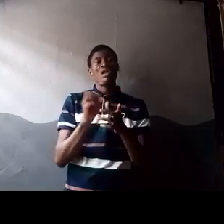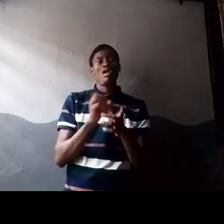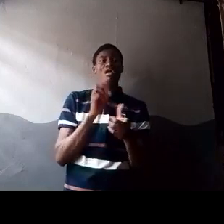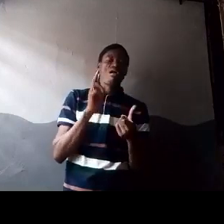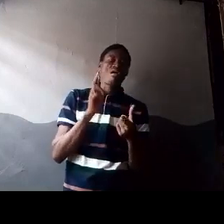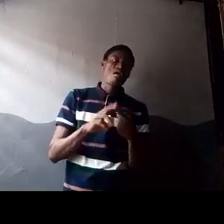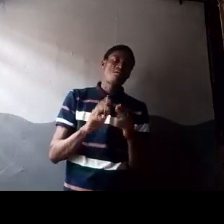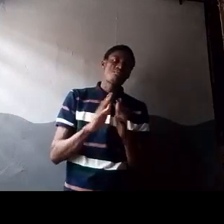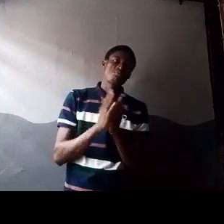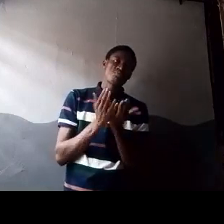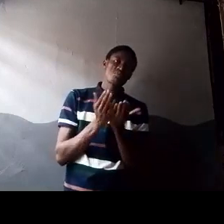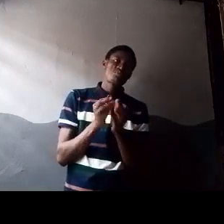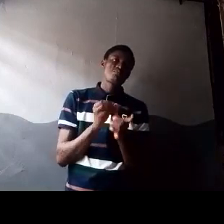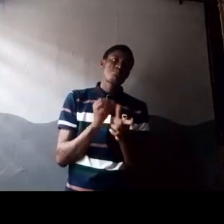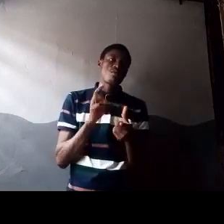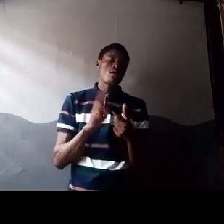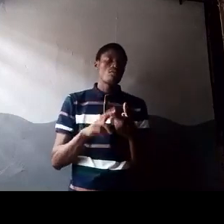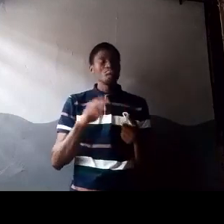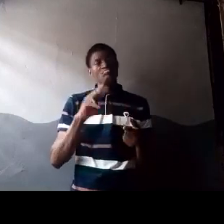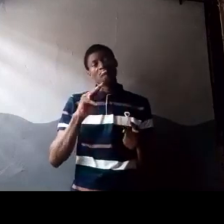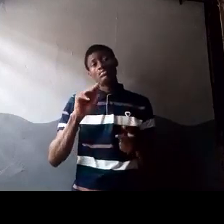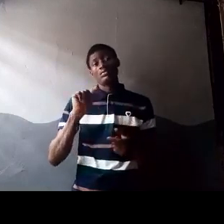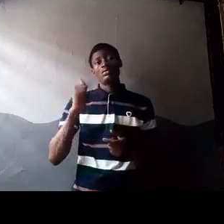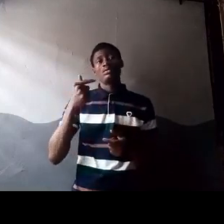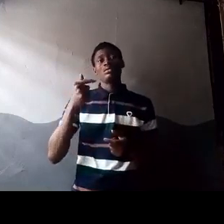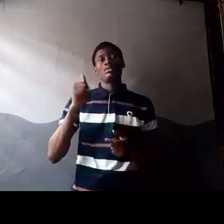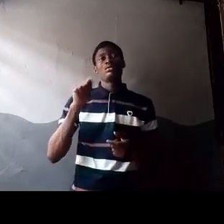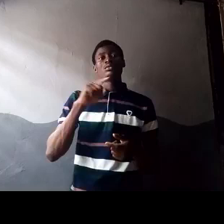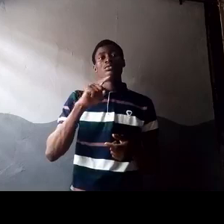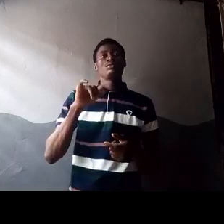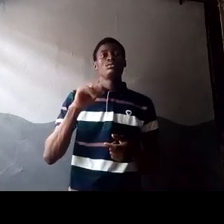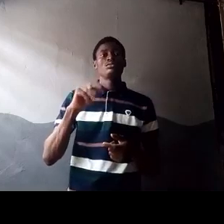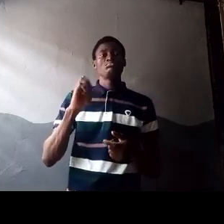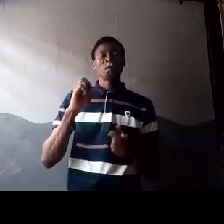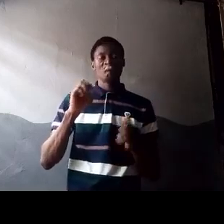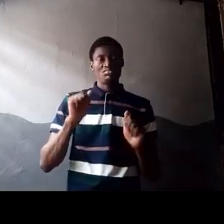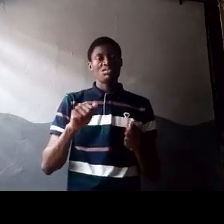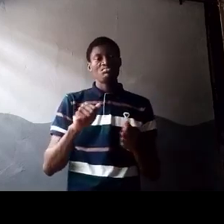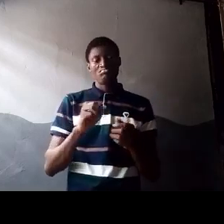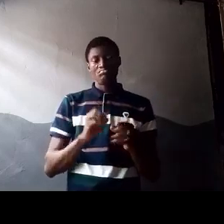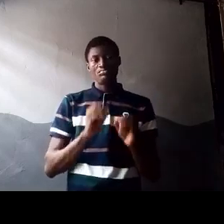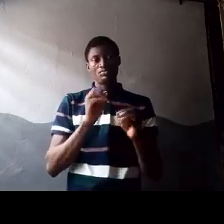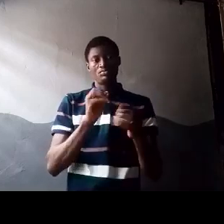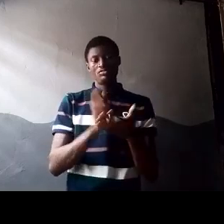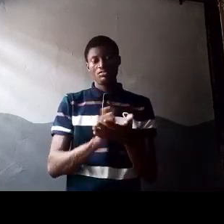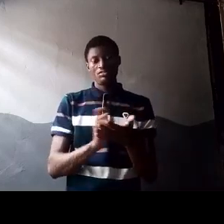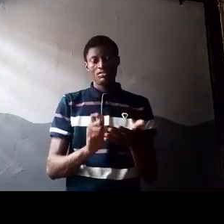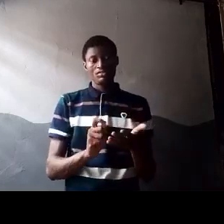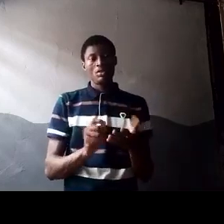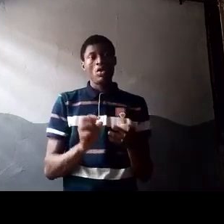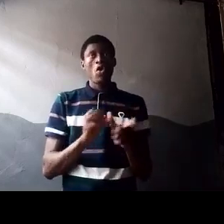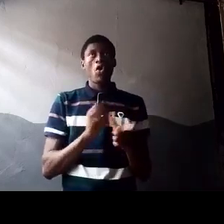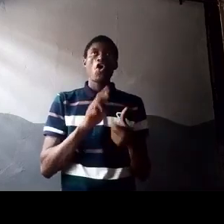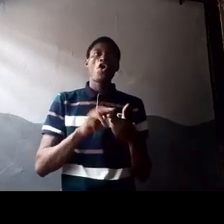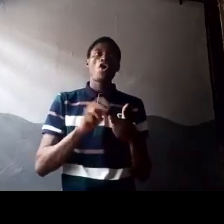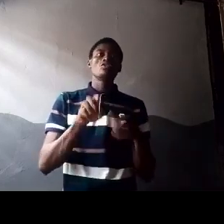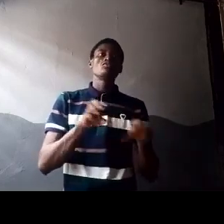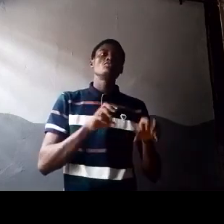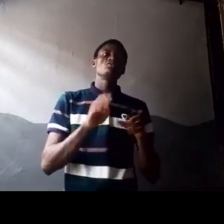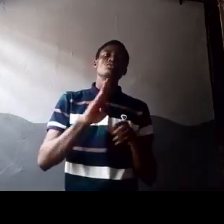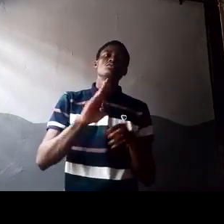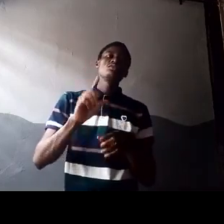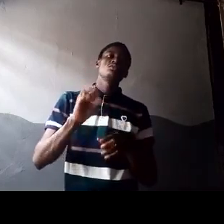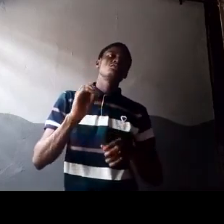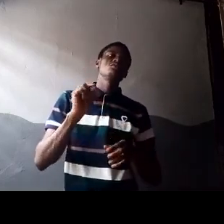write it down. If you've done a post, you've written a blog or maybe